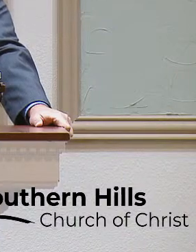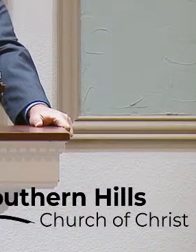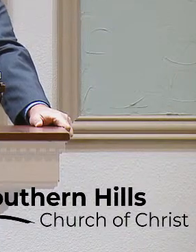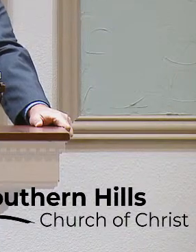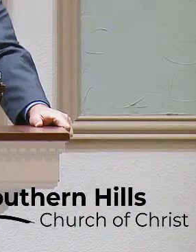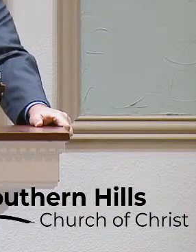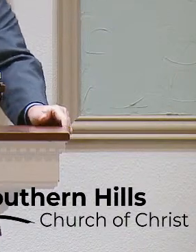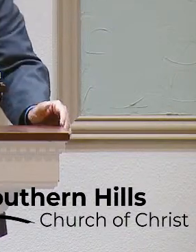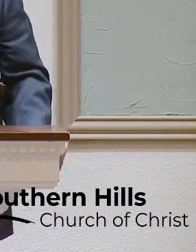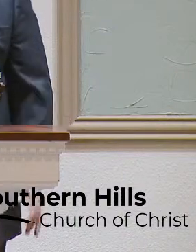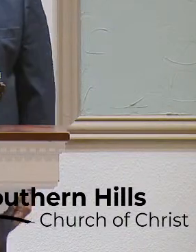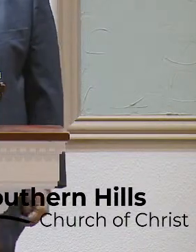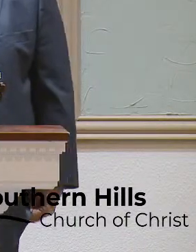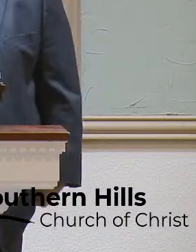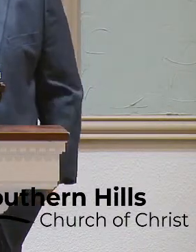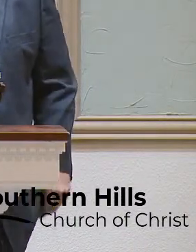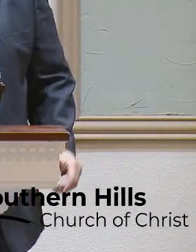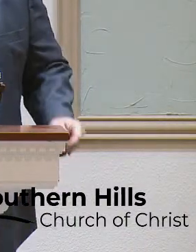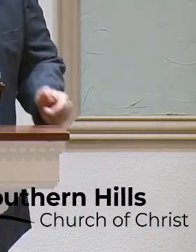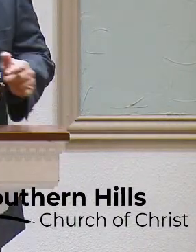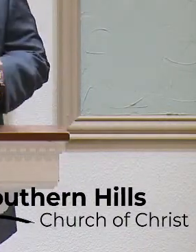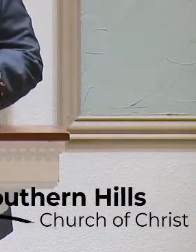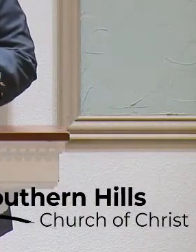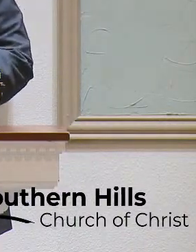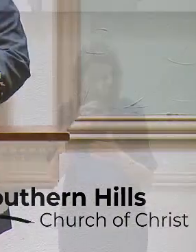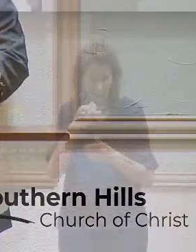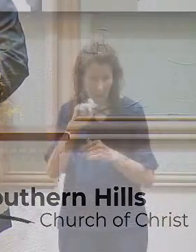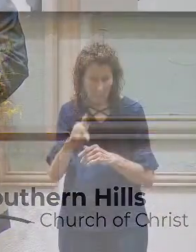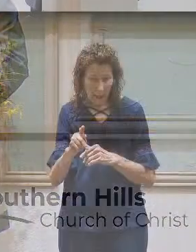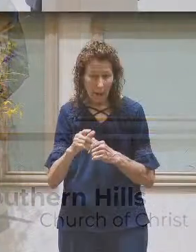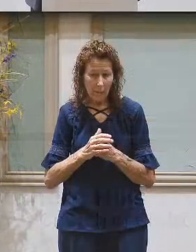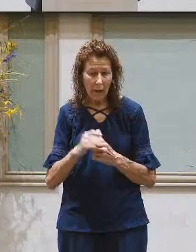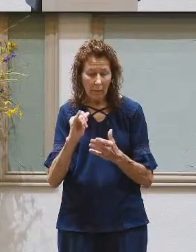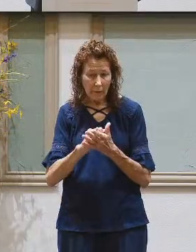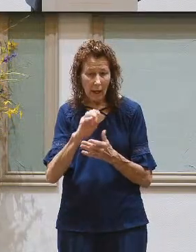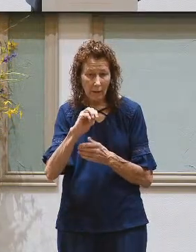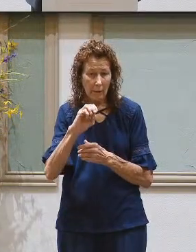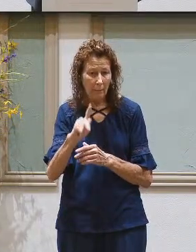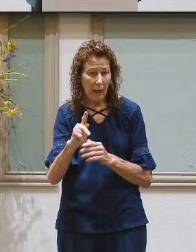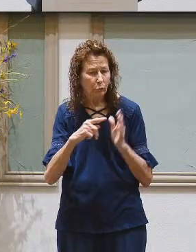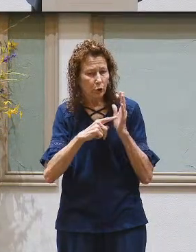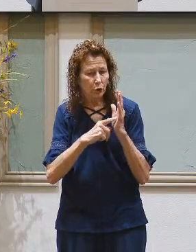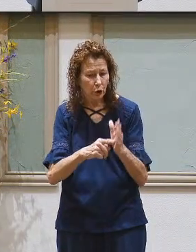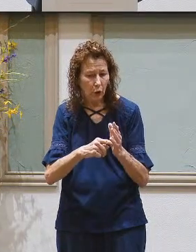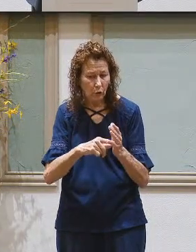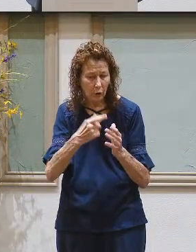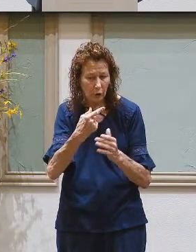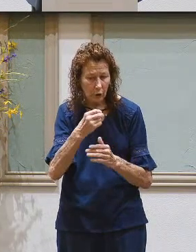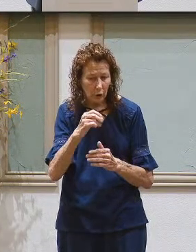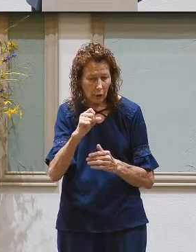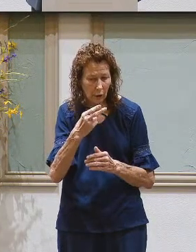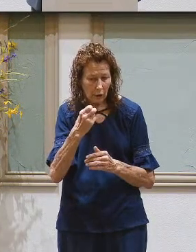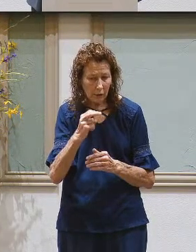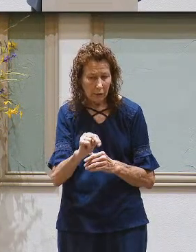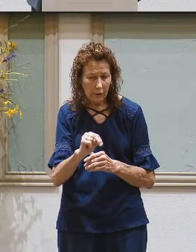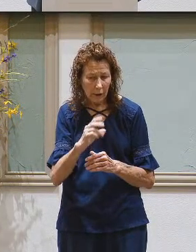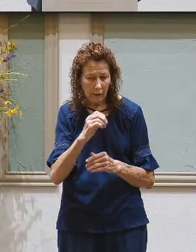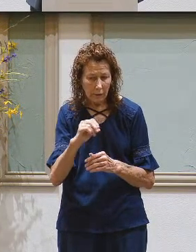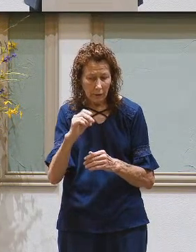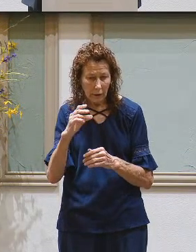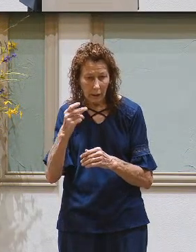Now, something else I find interesting. I want you to look at this map here. This is a map depicting Goshen and Hebron.